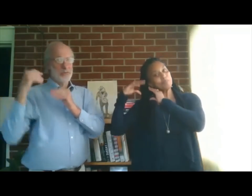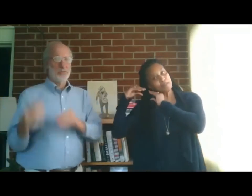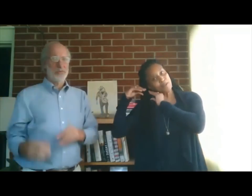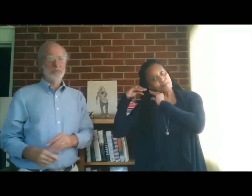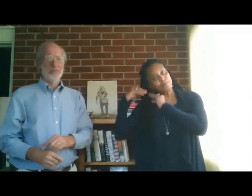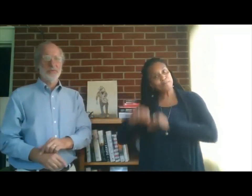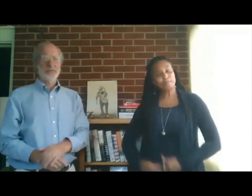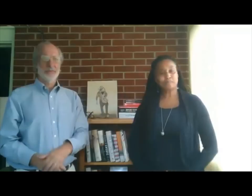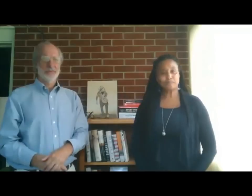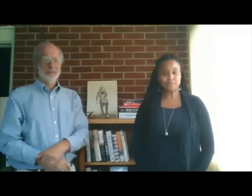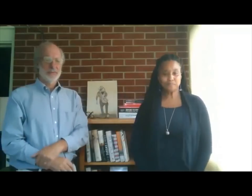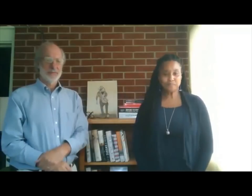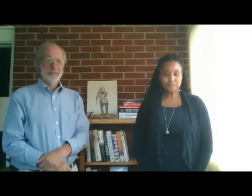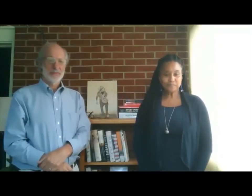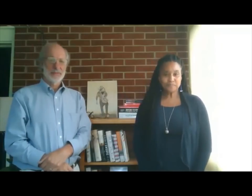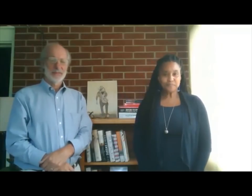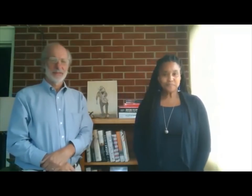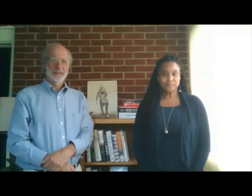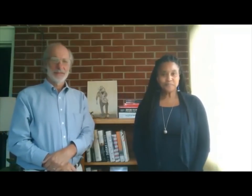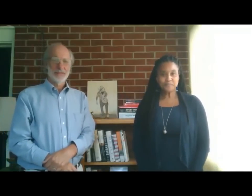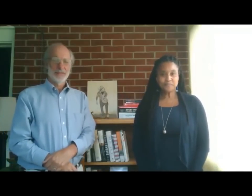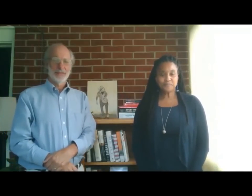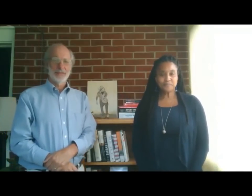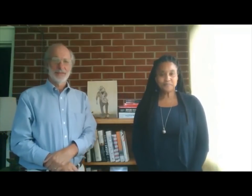Pillow. Pillow.